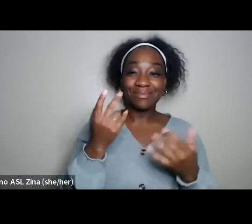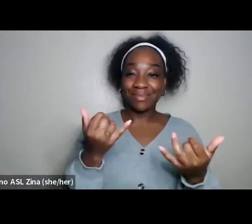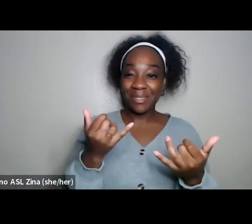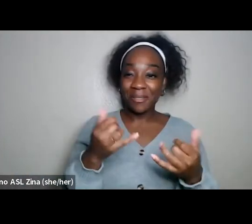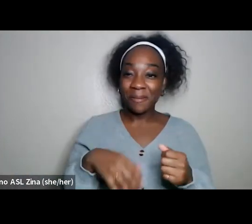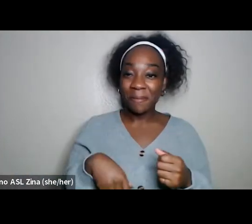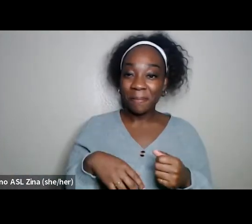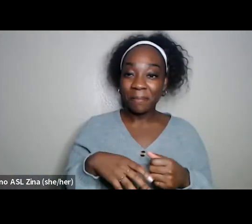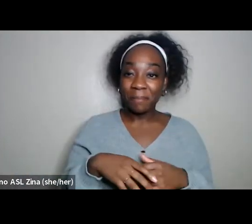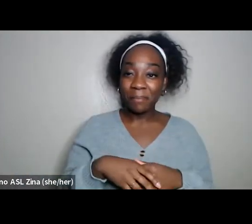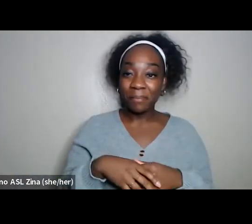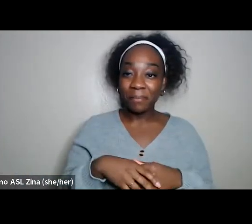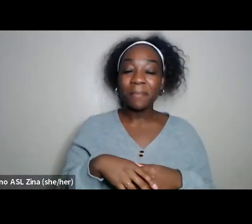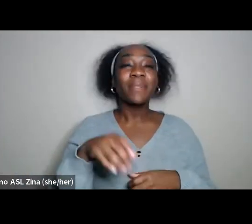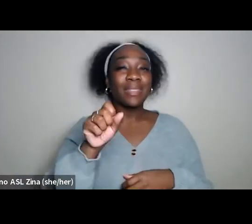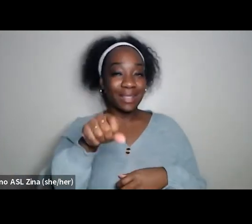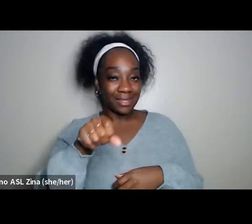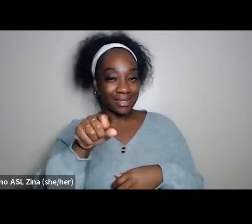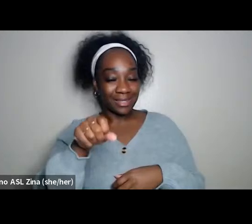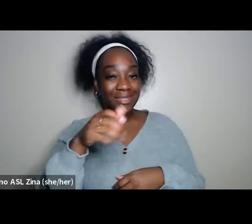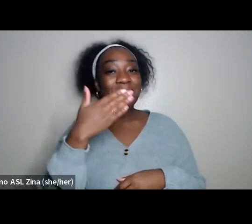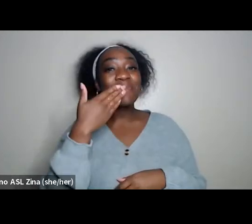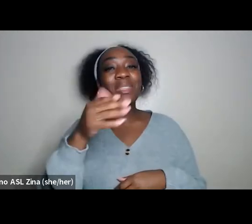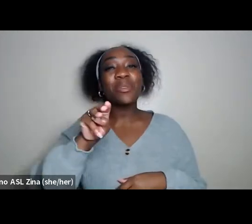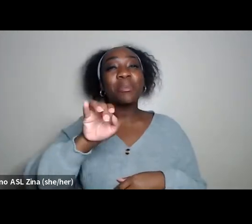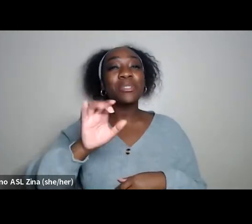now. Yes. Thank you, Michelle.